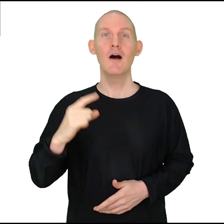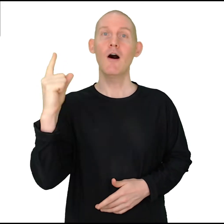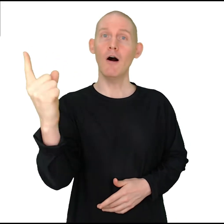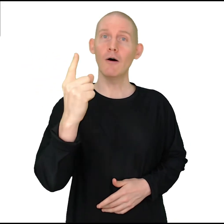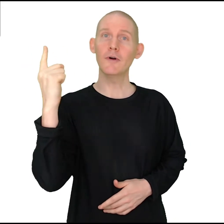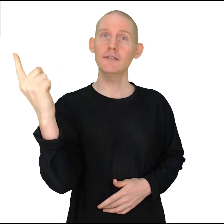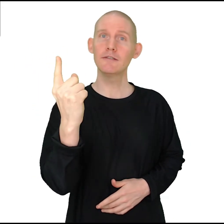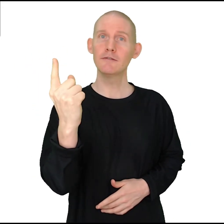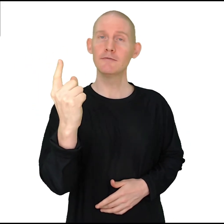Always.